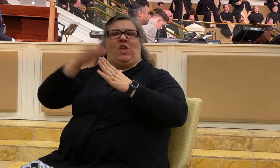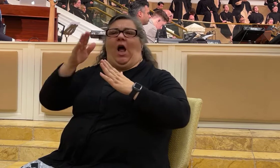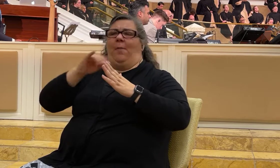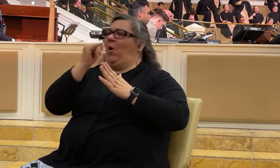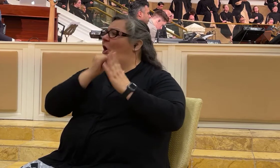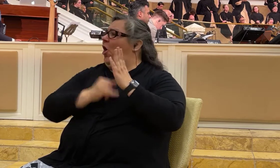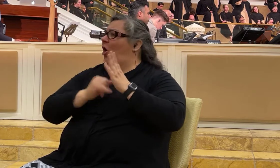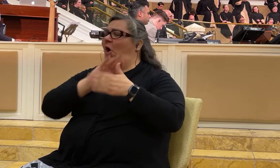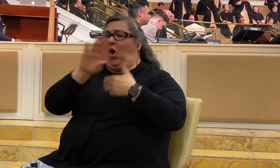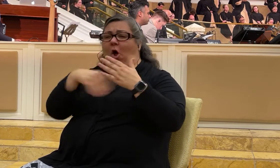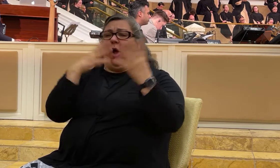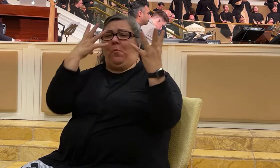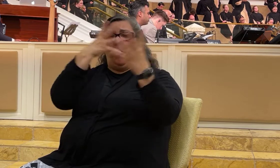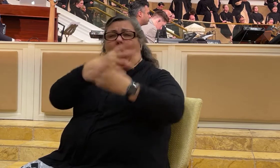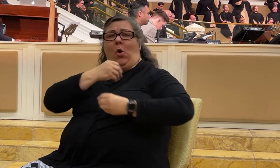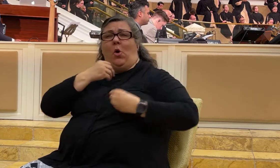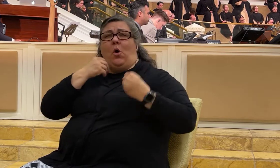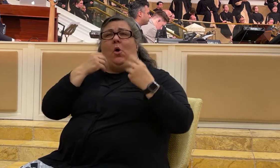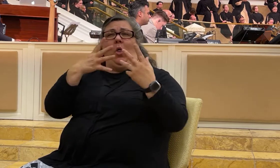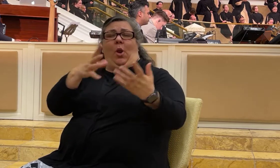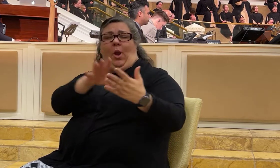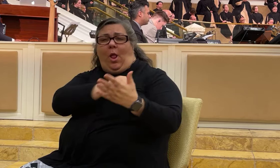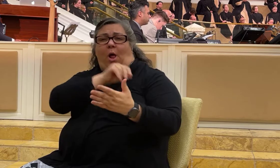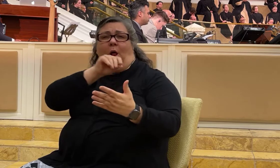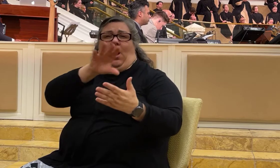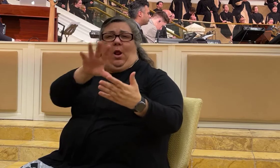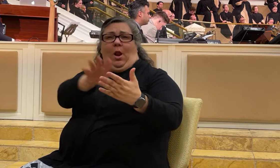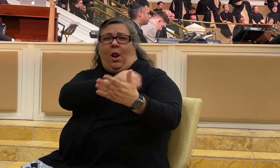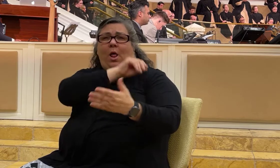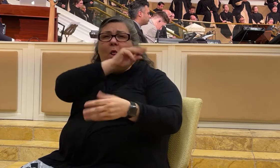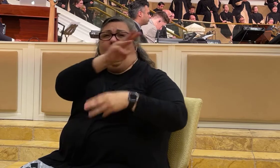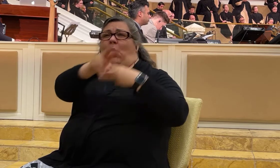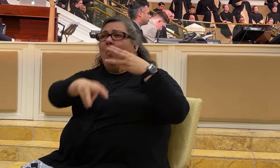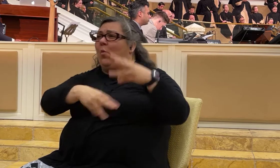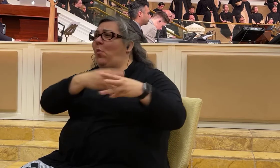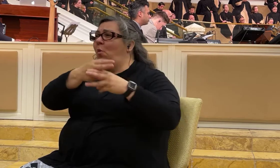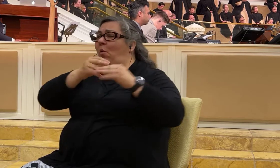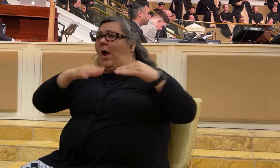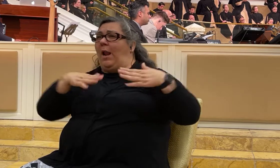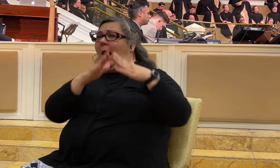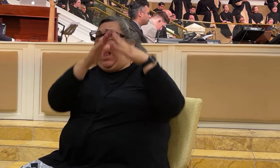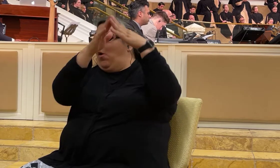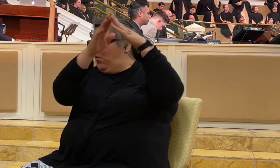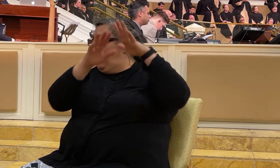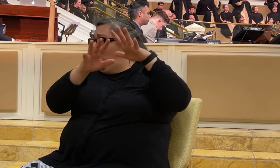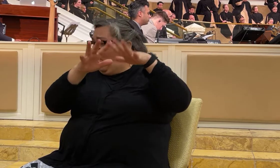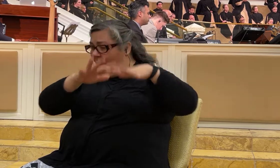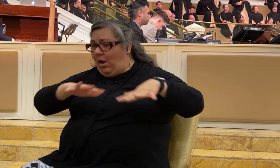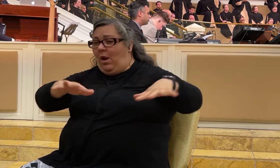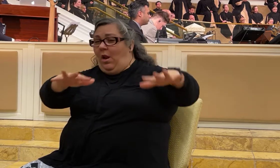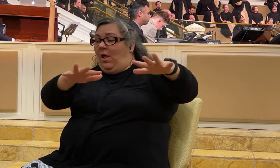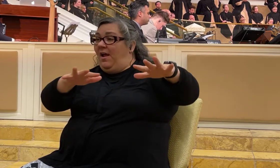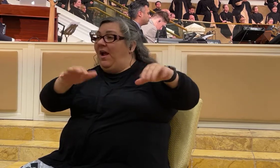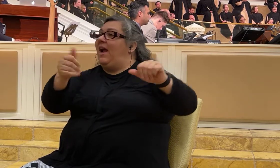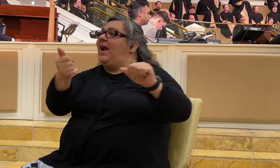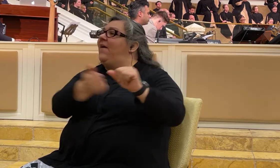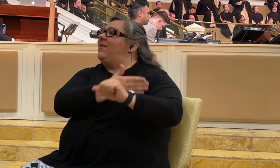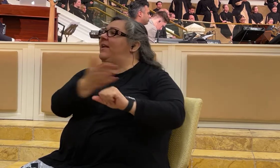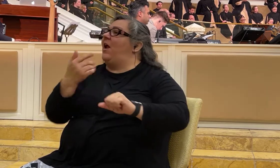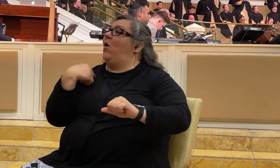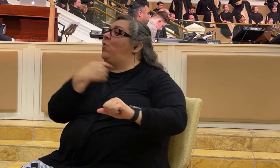all of the beauties and of learning and of world power. Many of the things that we